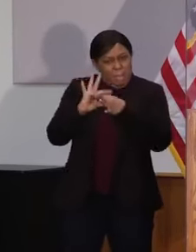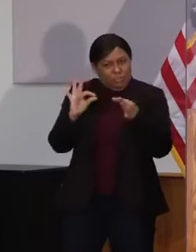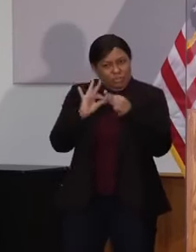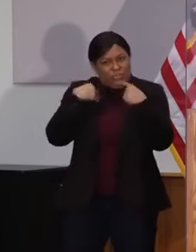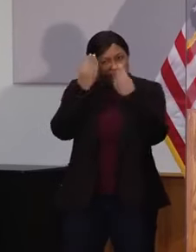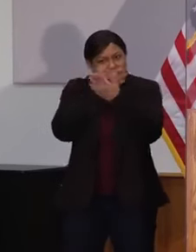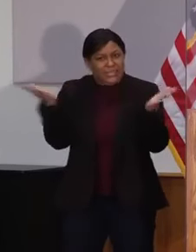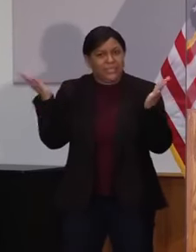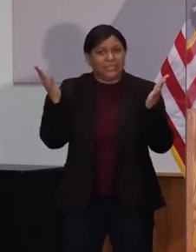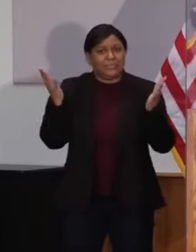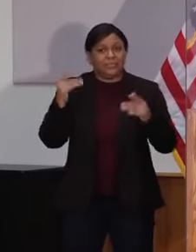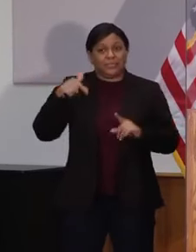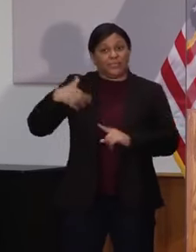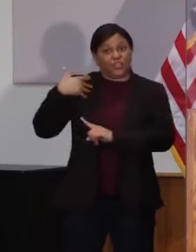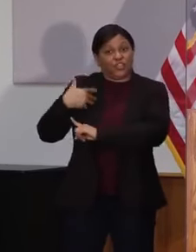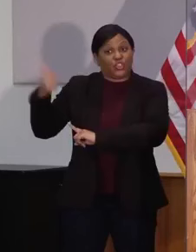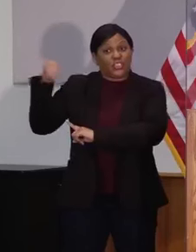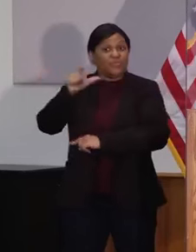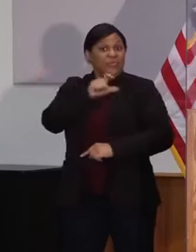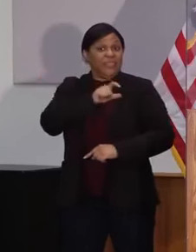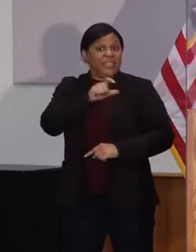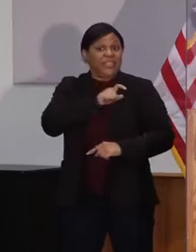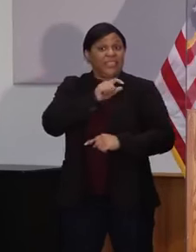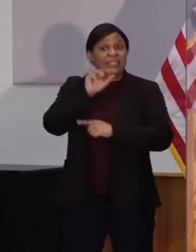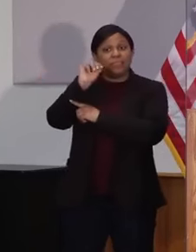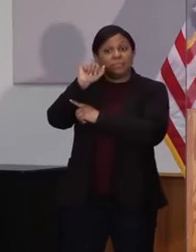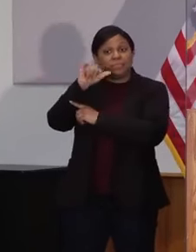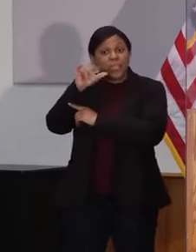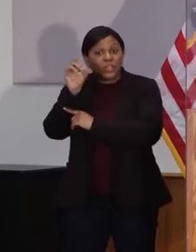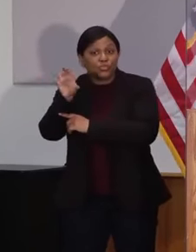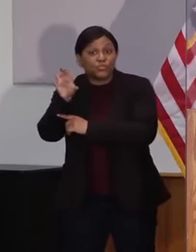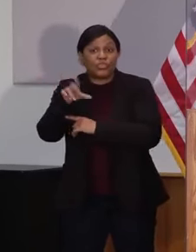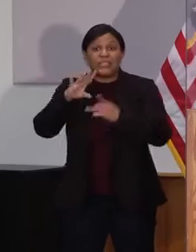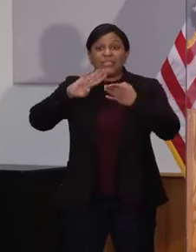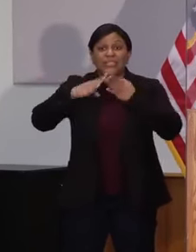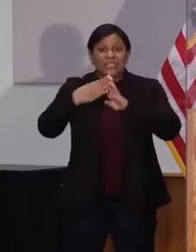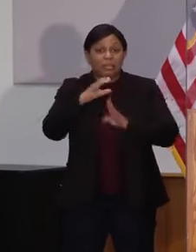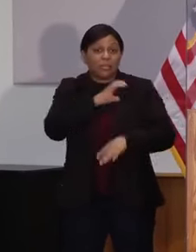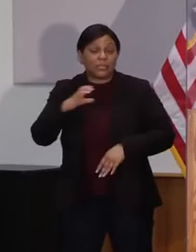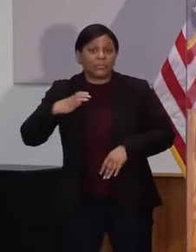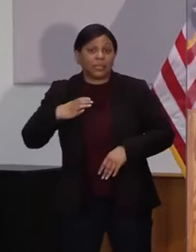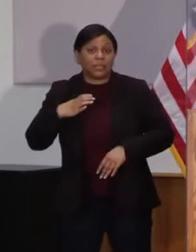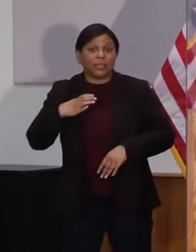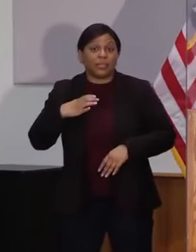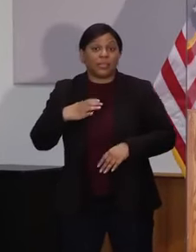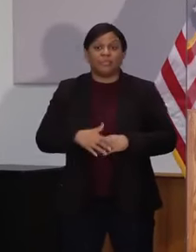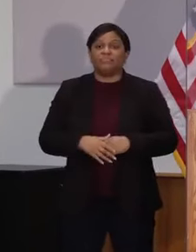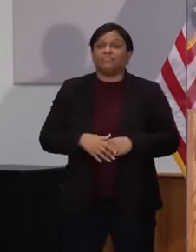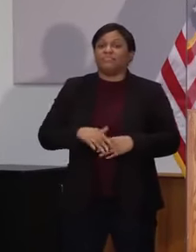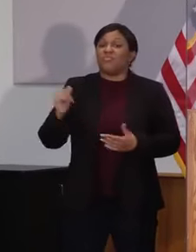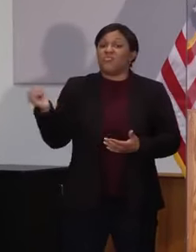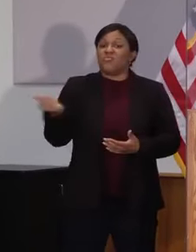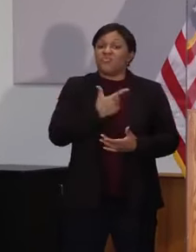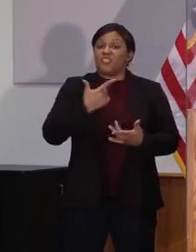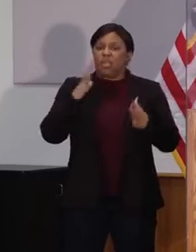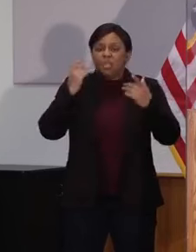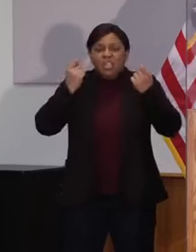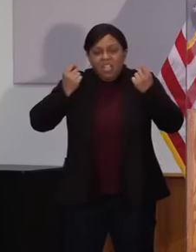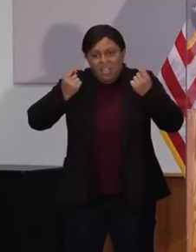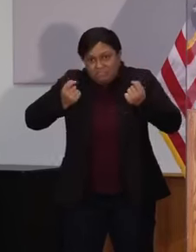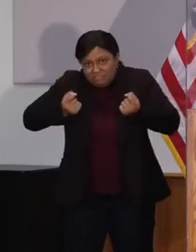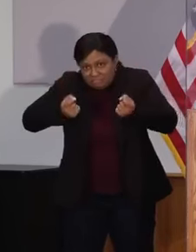message out to the mayors, to the city councils, to the county commissioners, so that they can understand what we're asking them